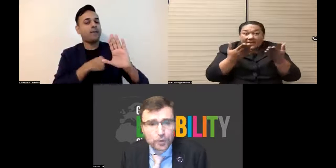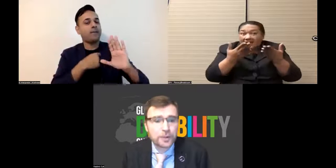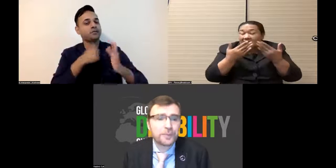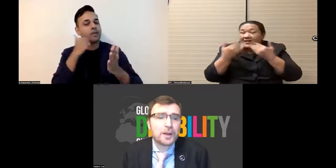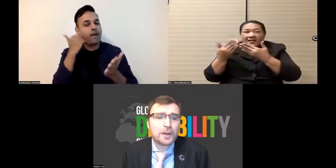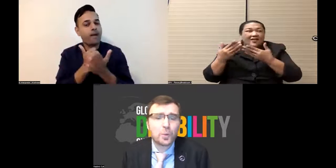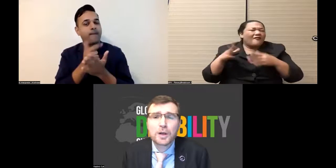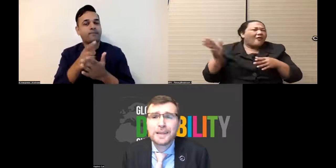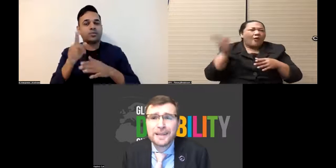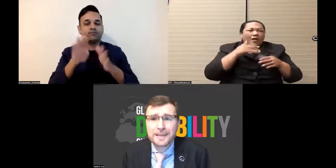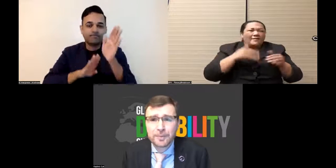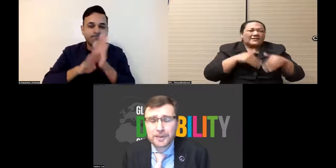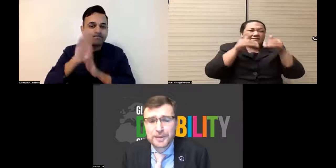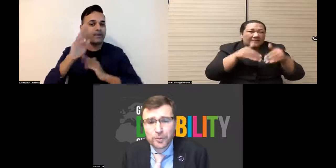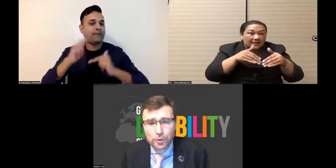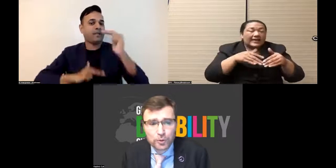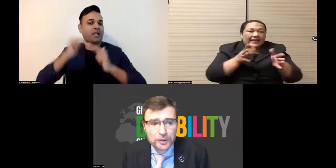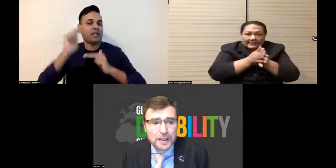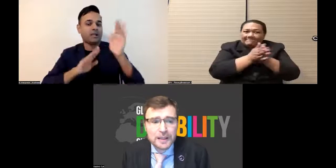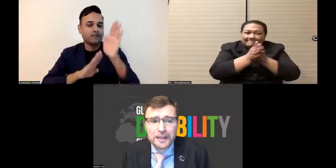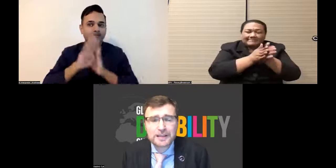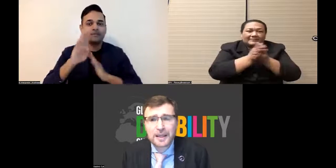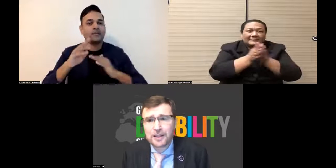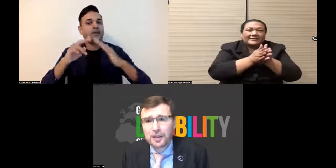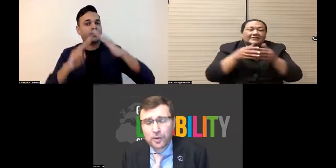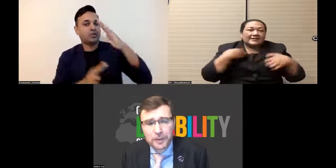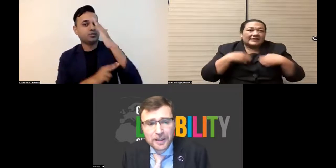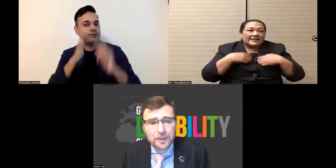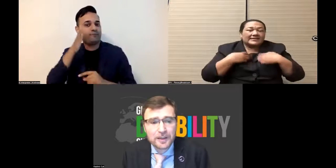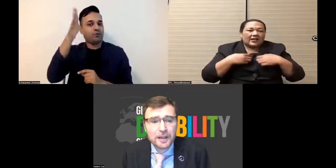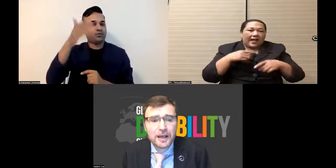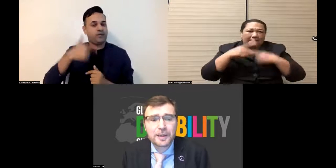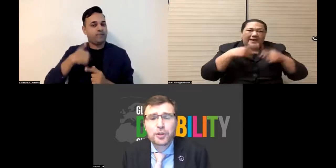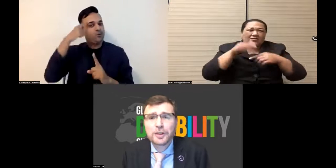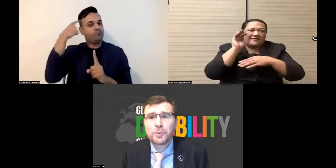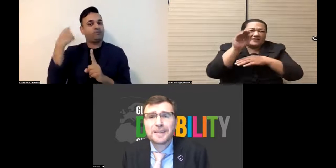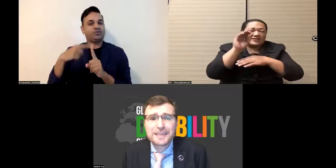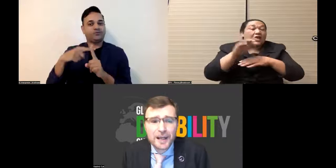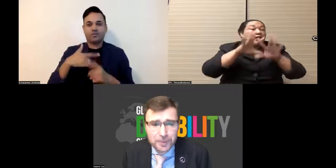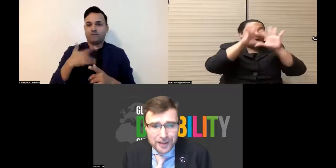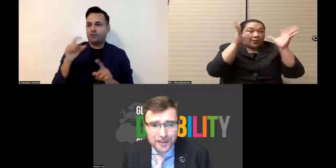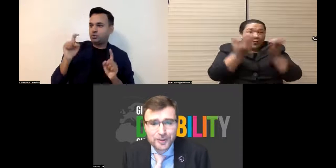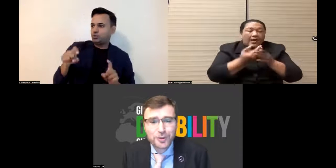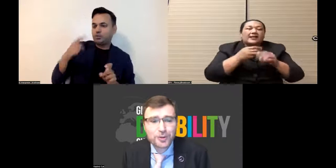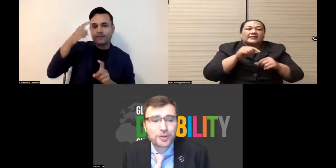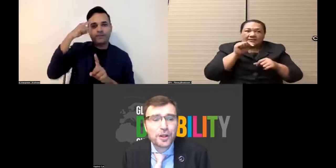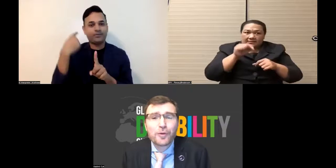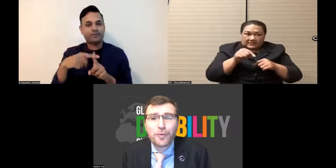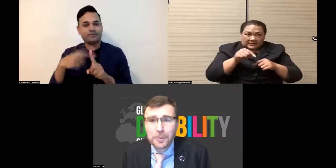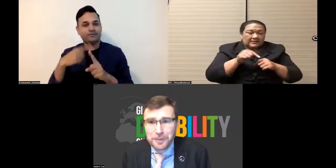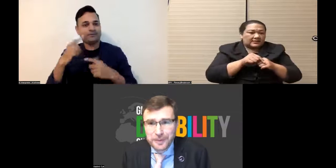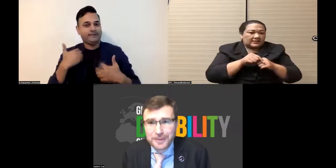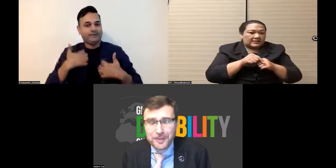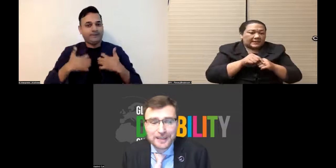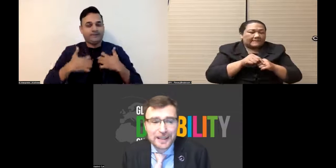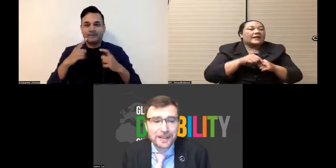about the future. The world needs some good news in the second year of pandemic, and I'm sure that we can start bringing these good news